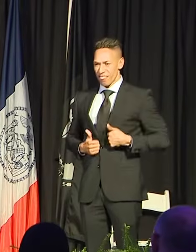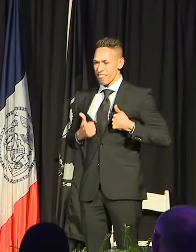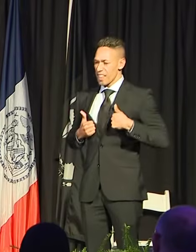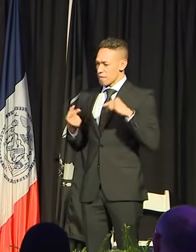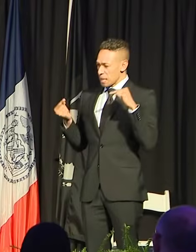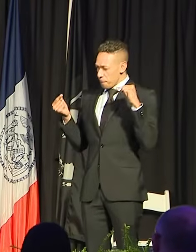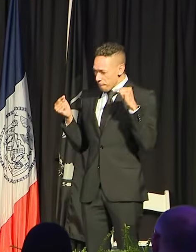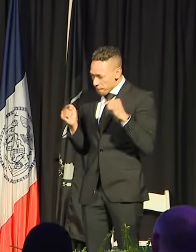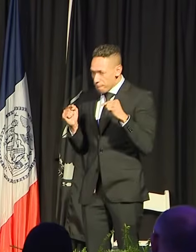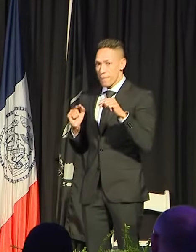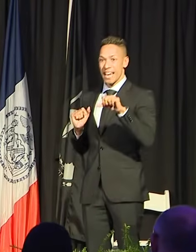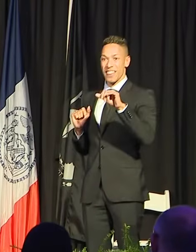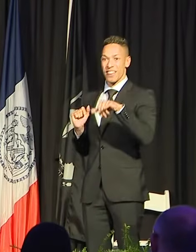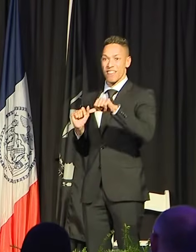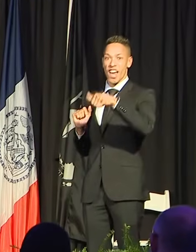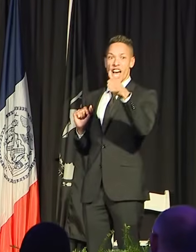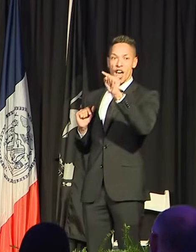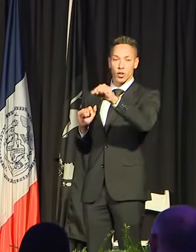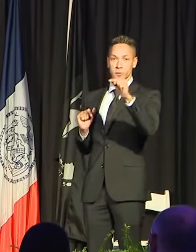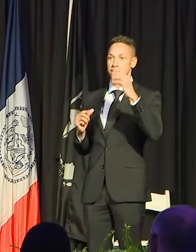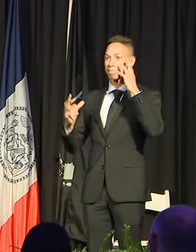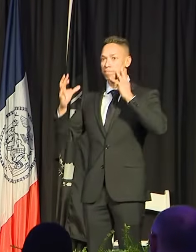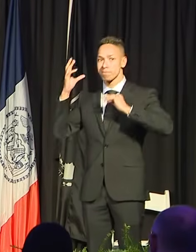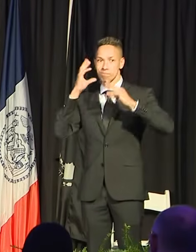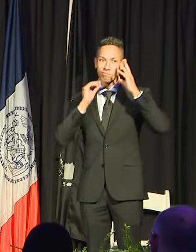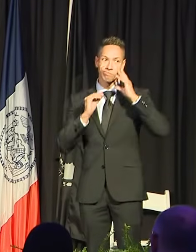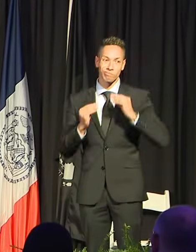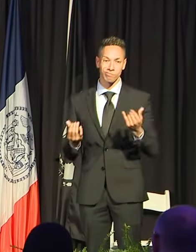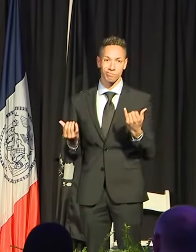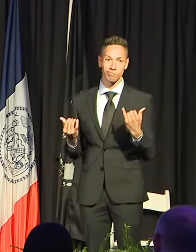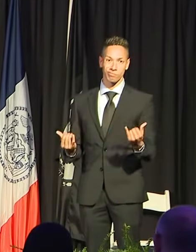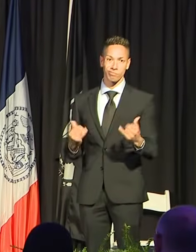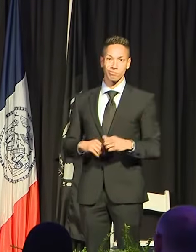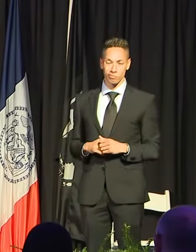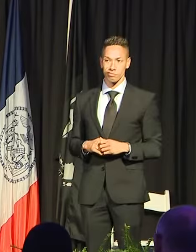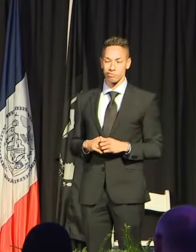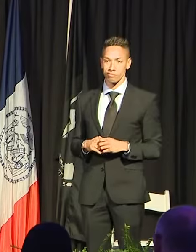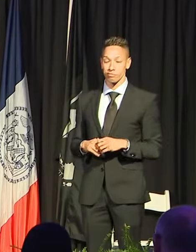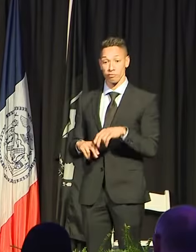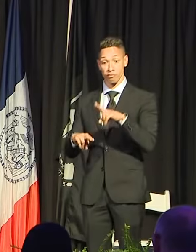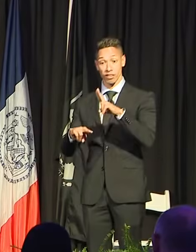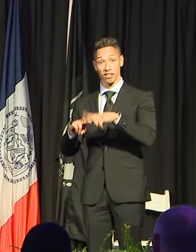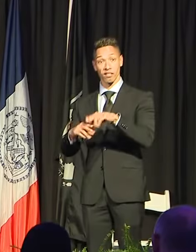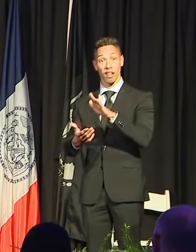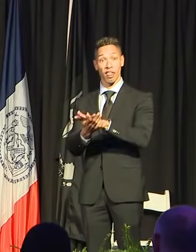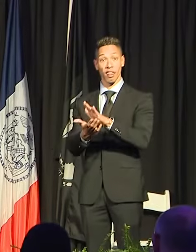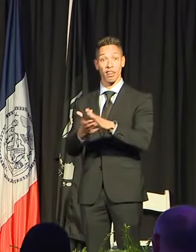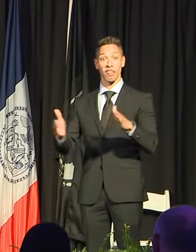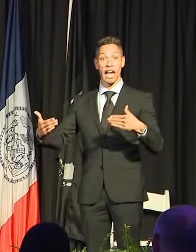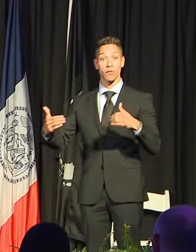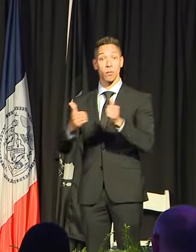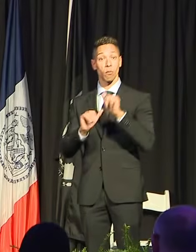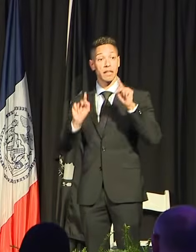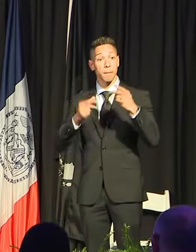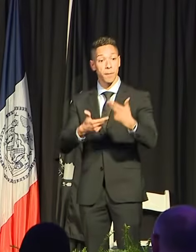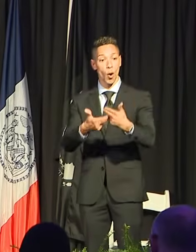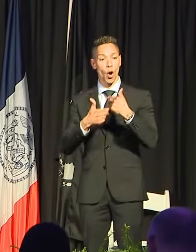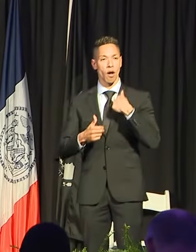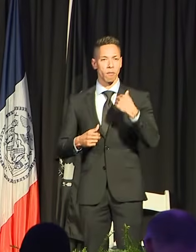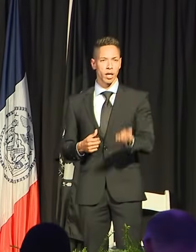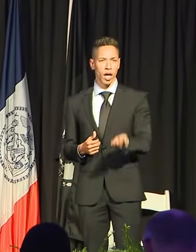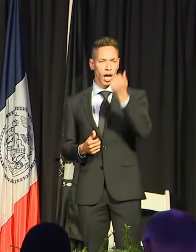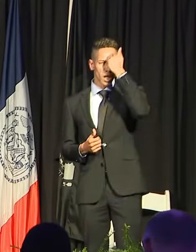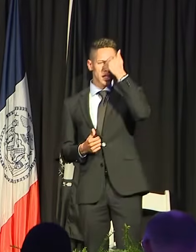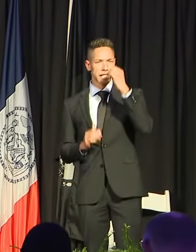that others are living right now. Sitting in the classroom, having people call me the dumb